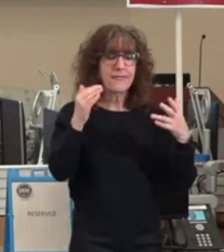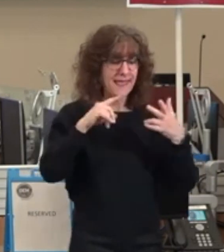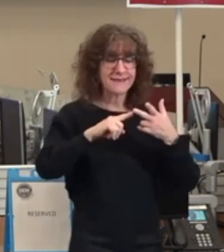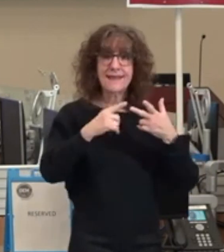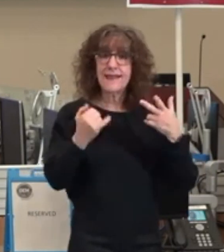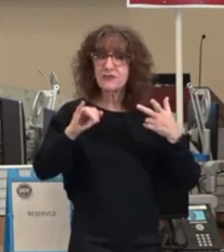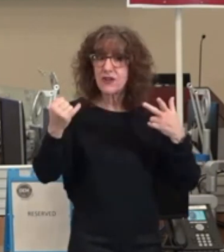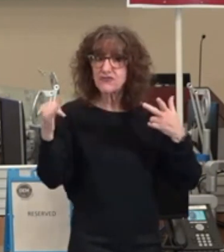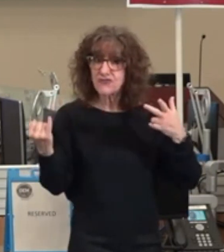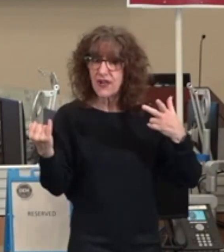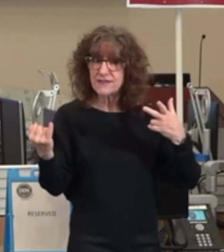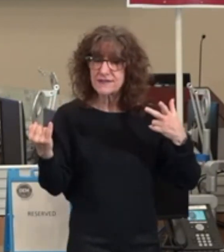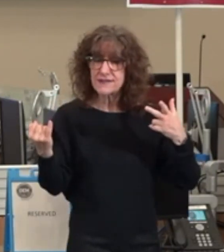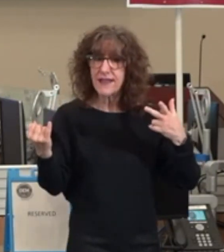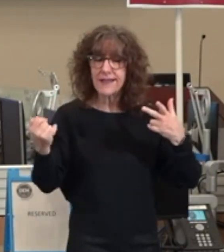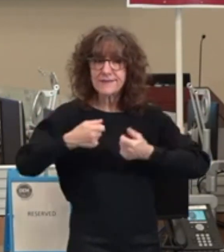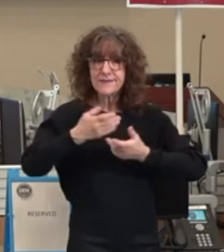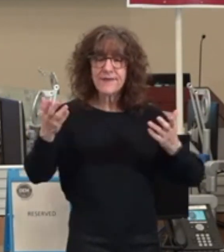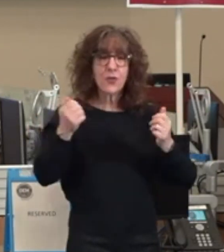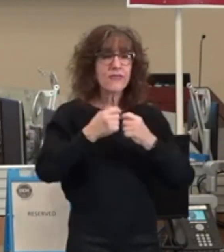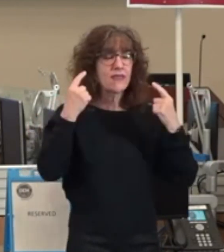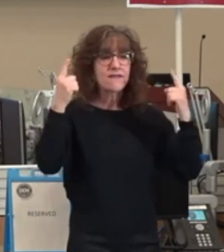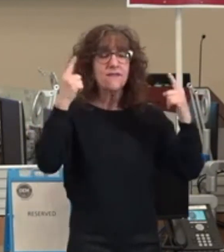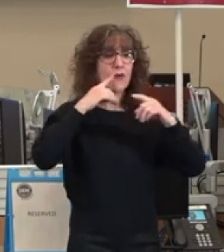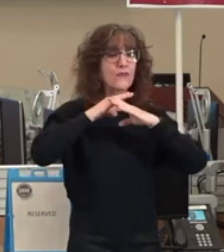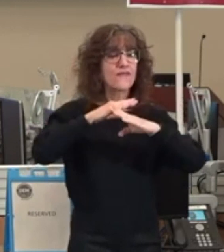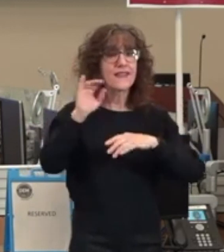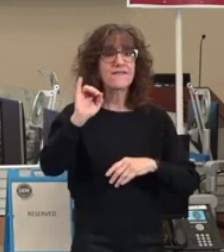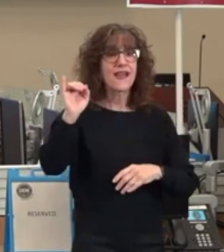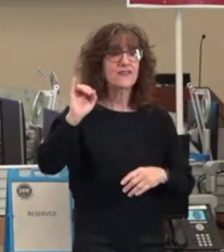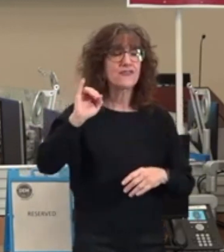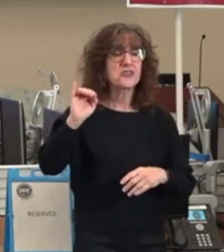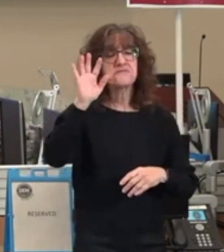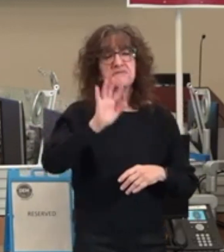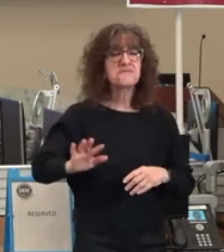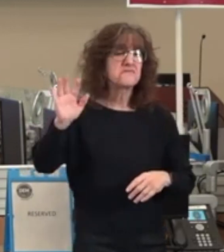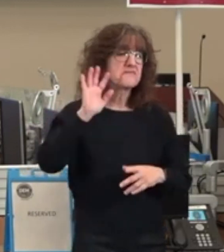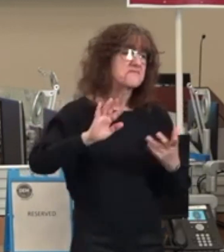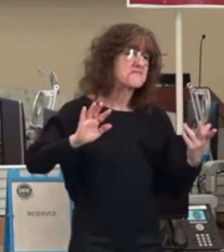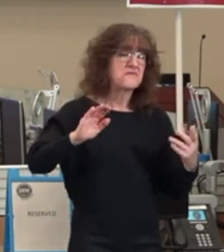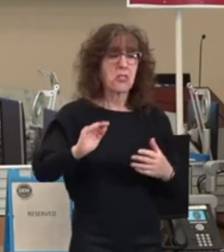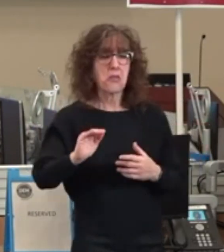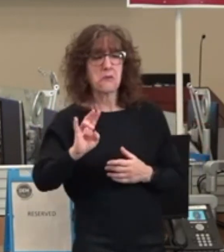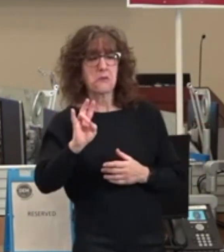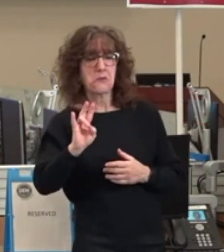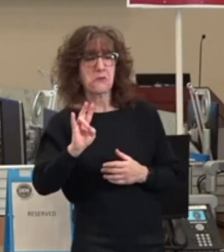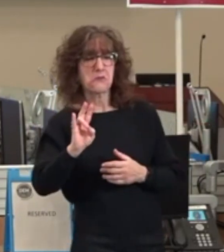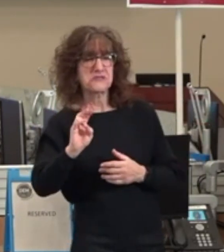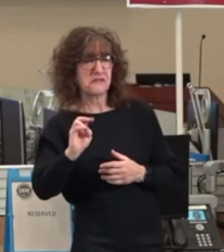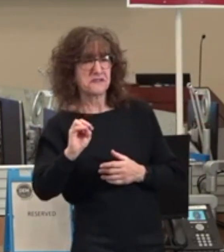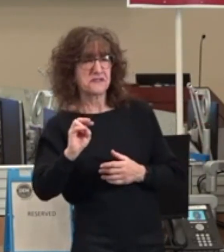have now Johnson & Johnson being released with an efficacy for preventing infection of about in the low 70%,